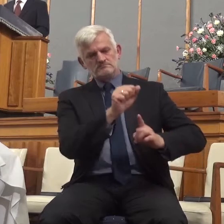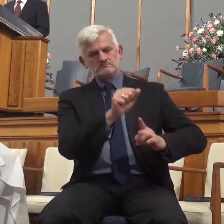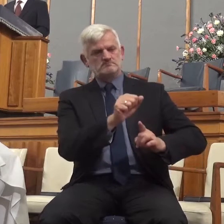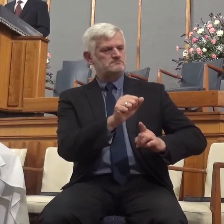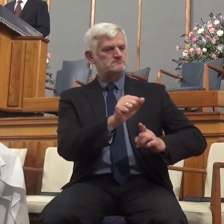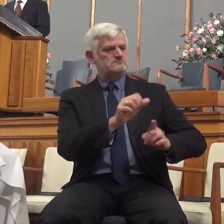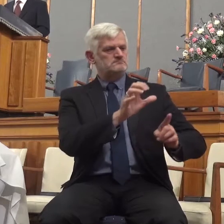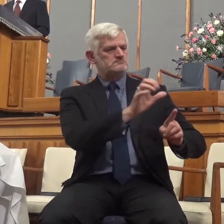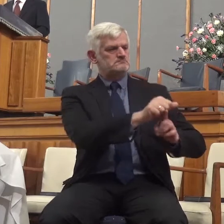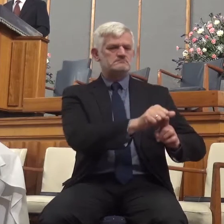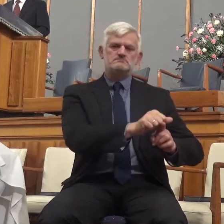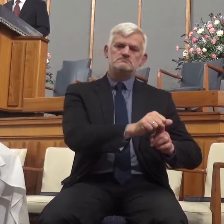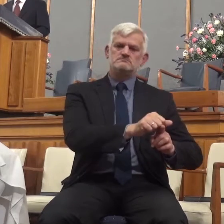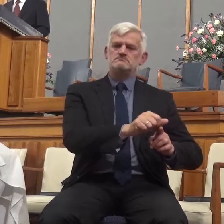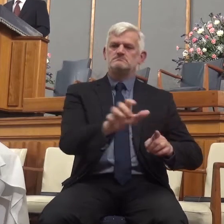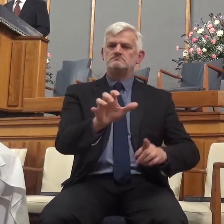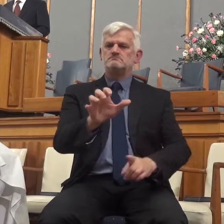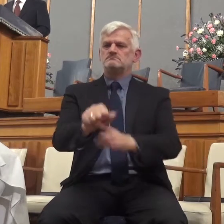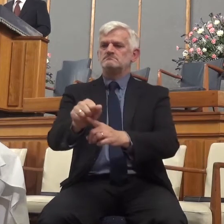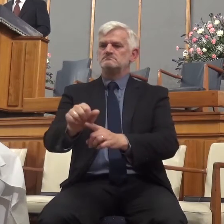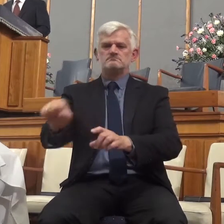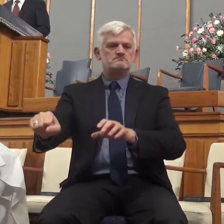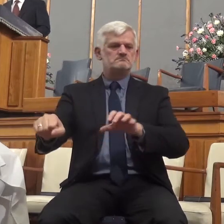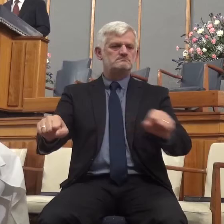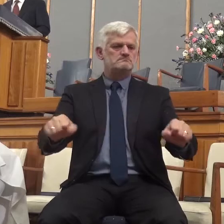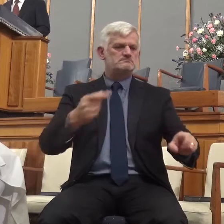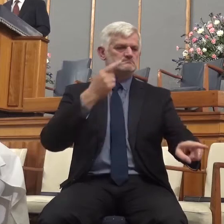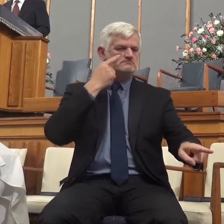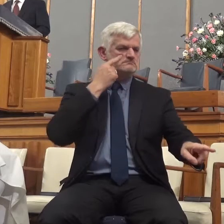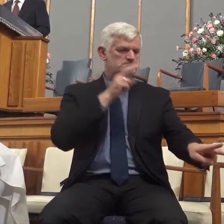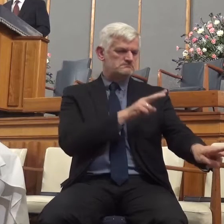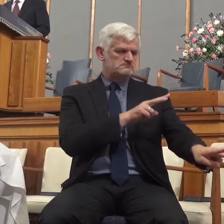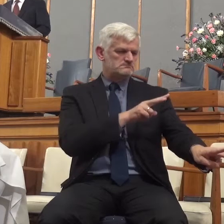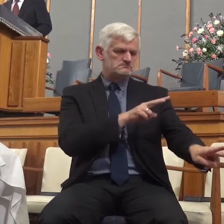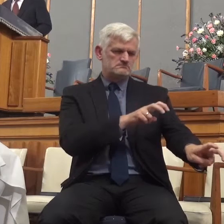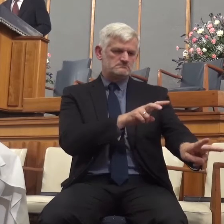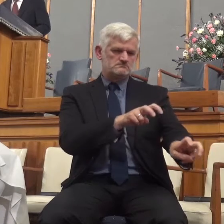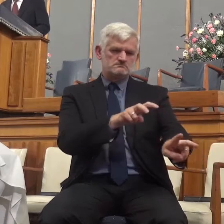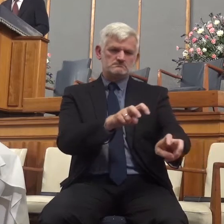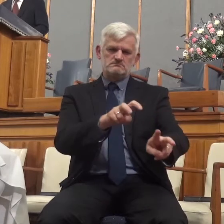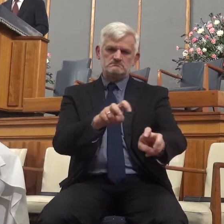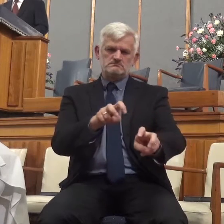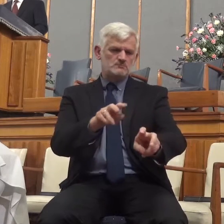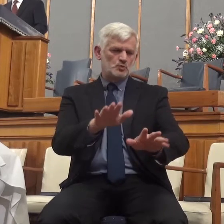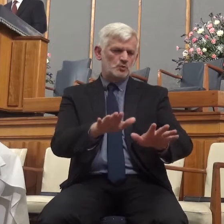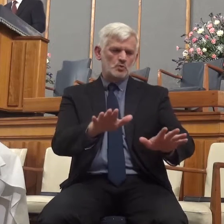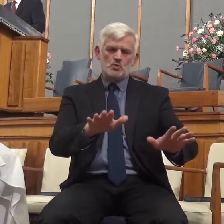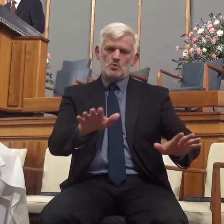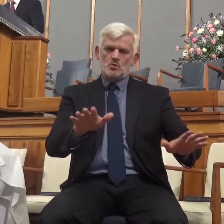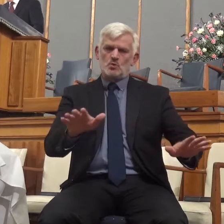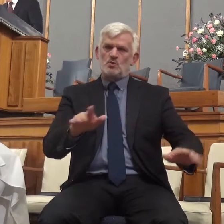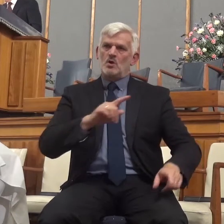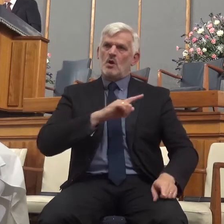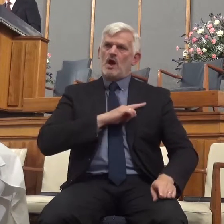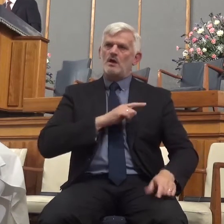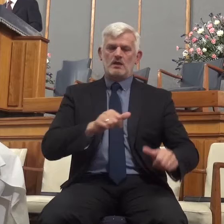people, notices them, sets his eye upon them, and he pities them for their